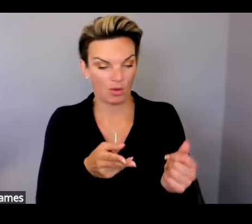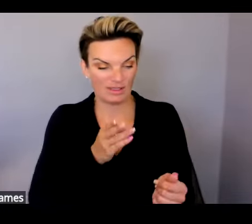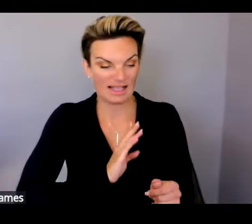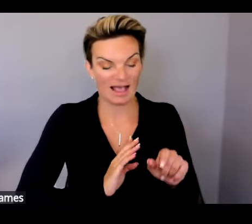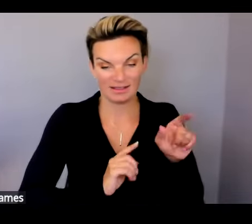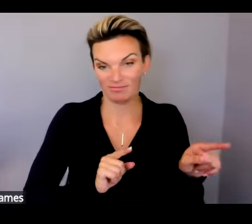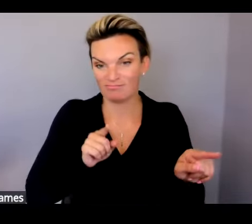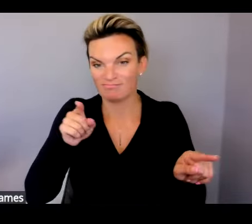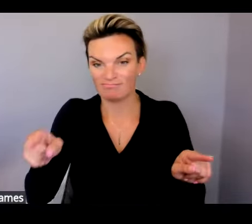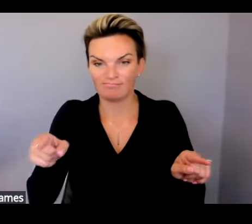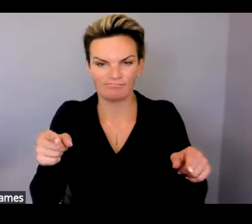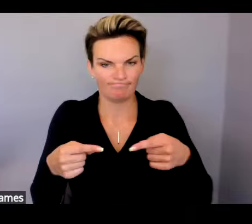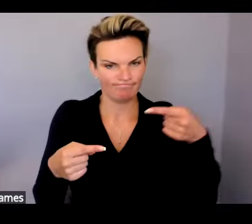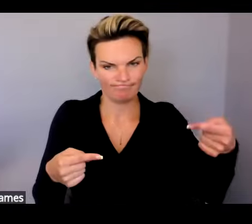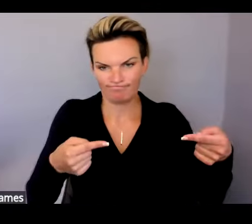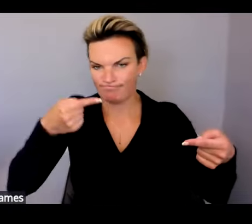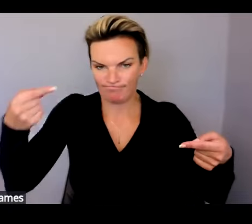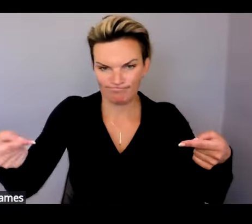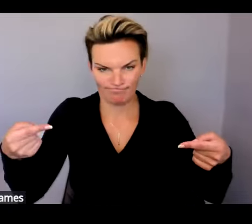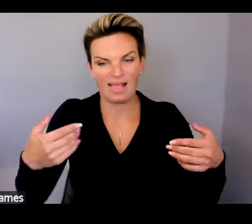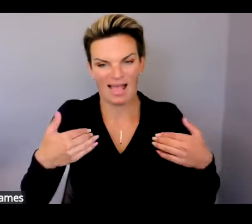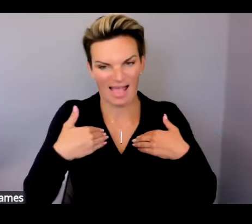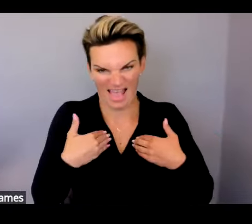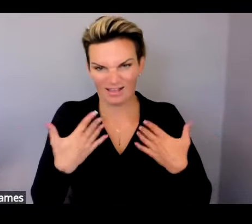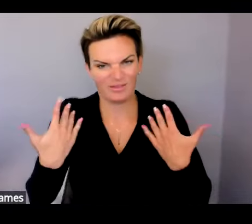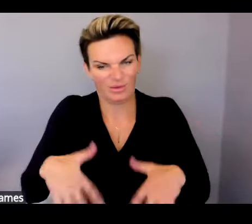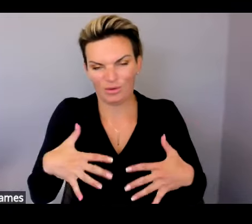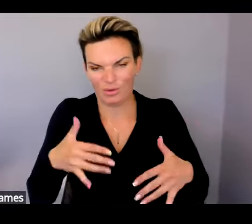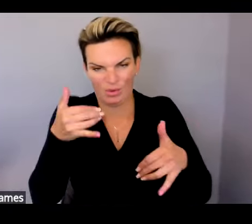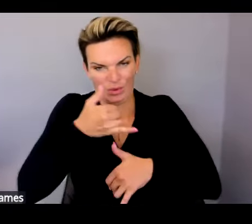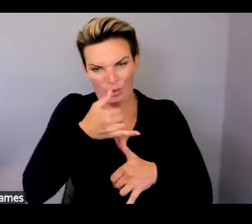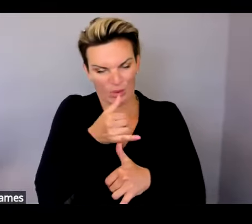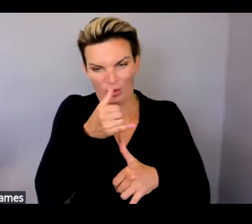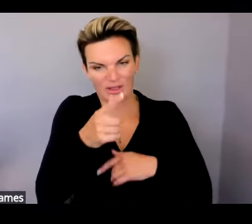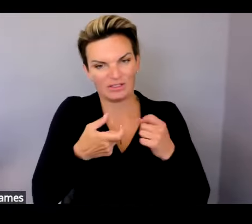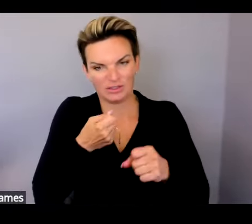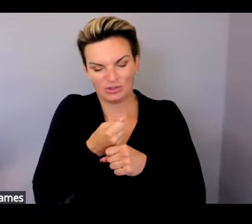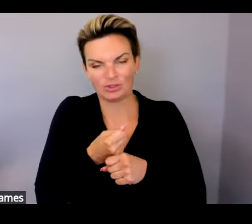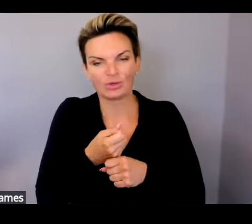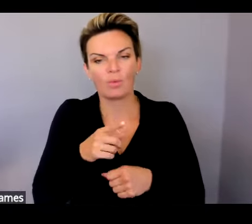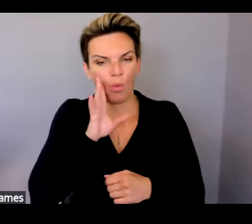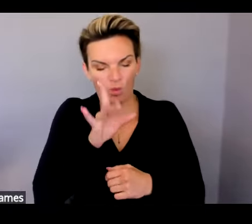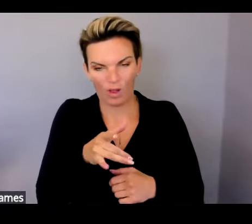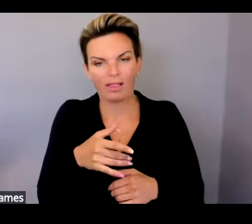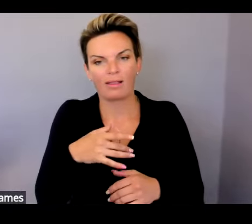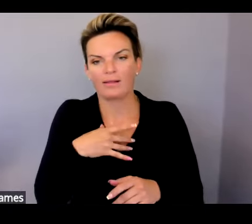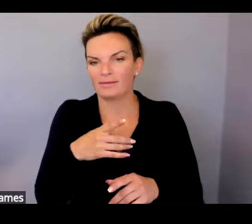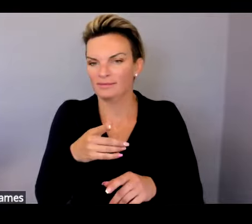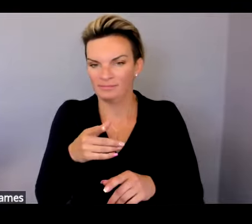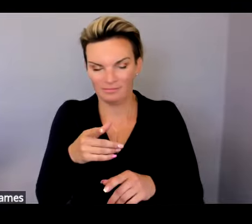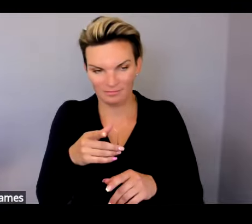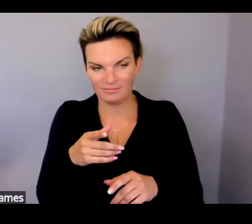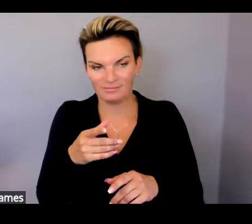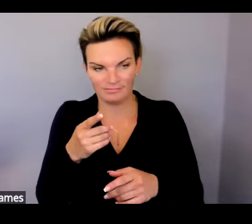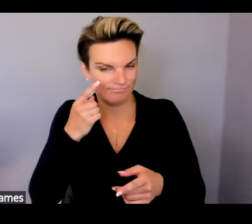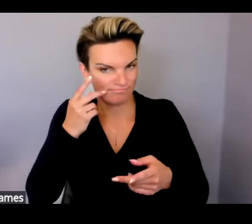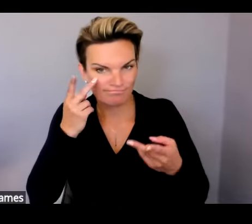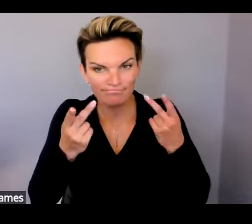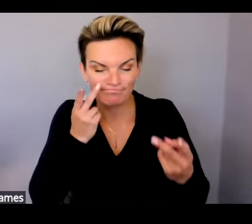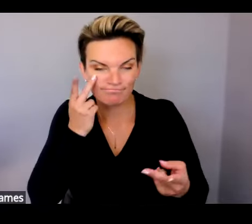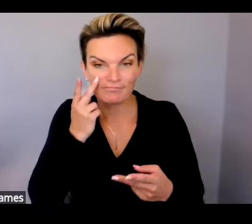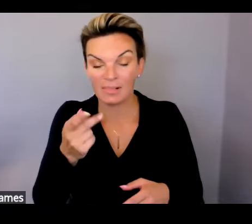vice versa. And it's going to be up to all of you to fairly enforce those rules. I believe everyone should have access to the